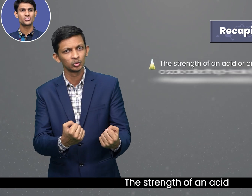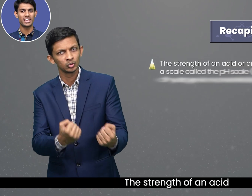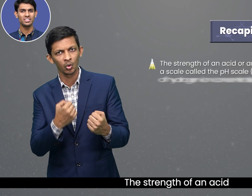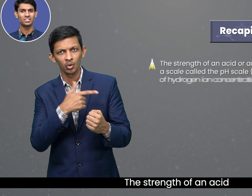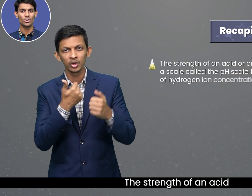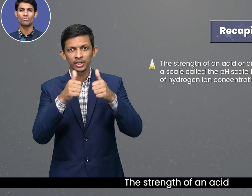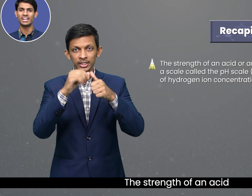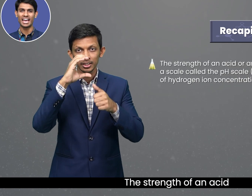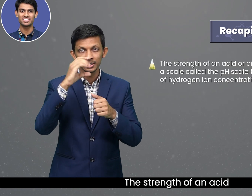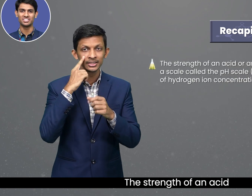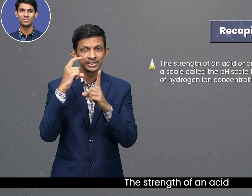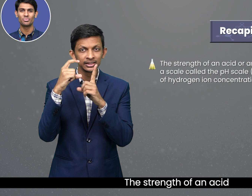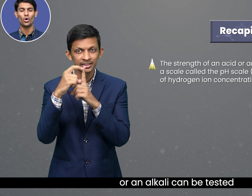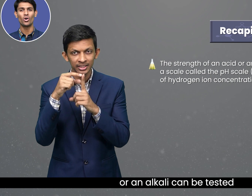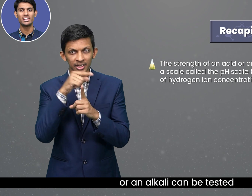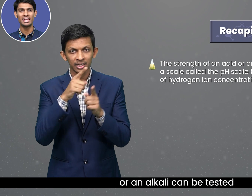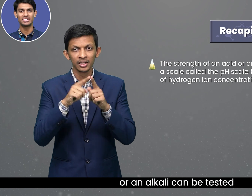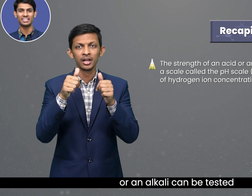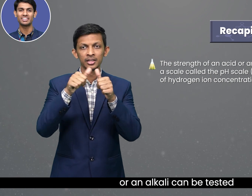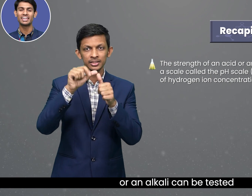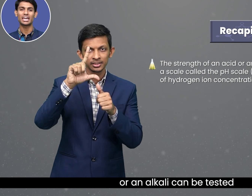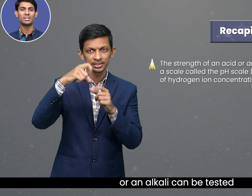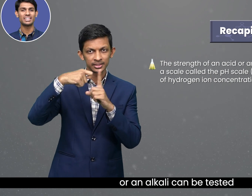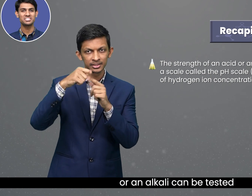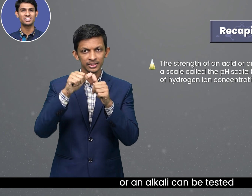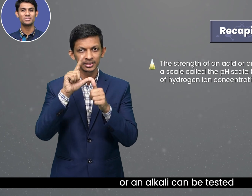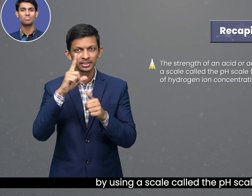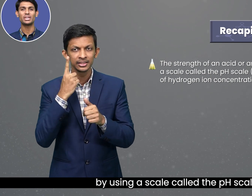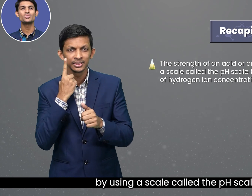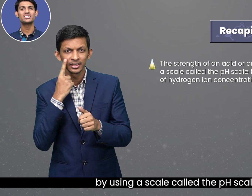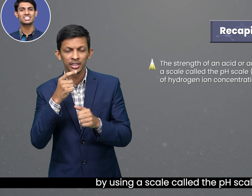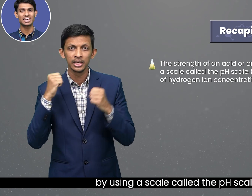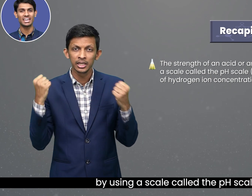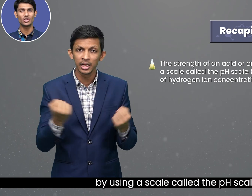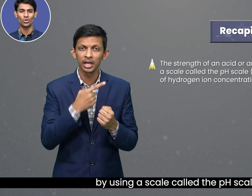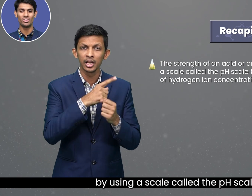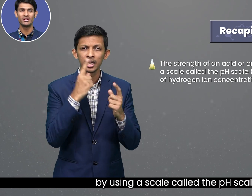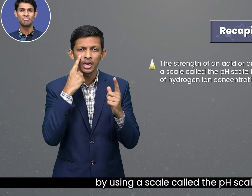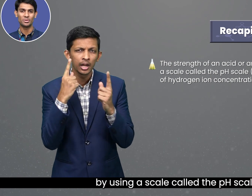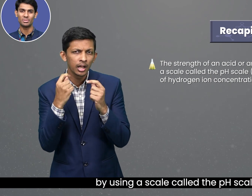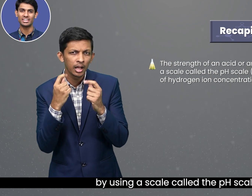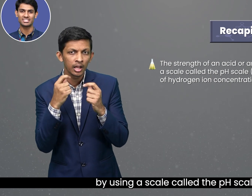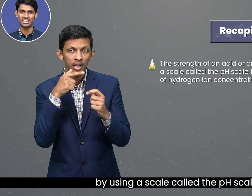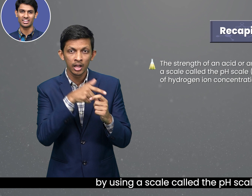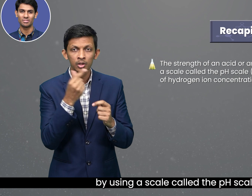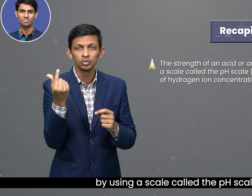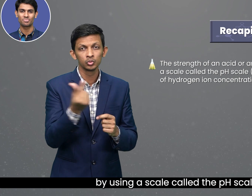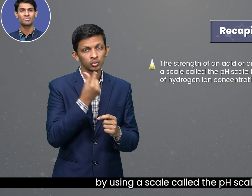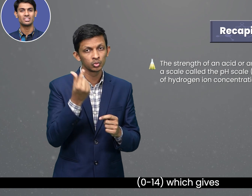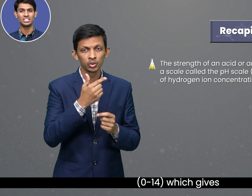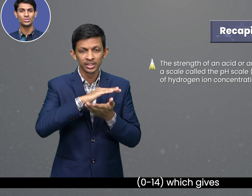the strength of an acid or an alkali can be tested by using a scale called the pH